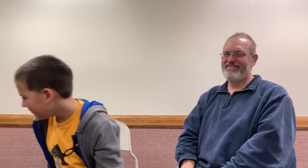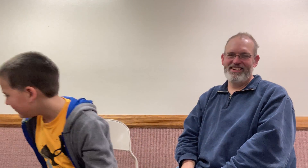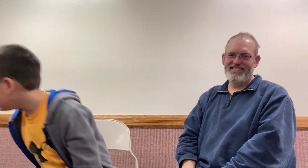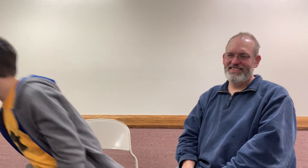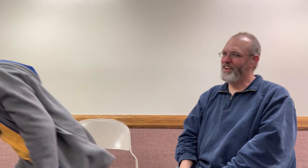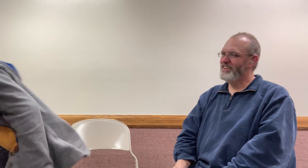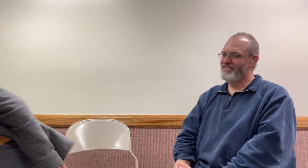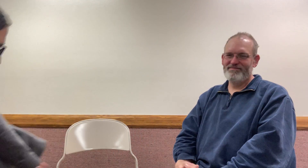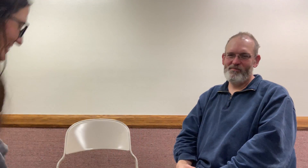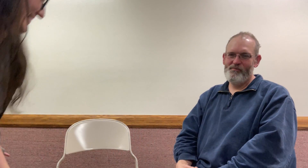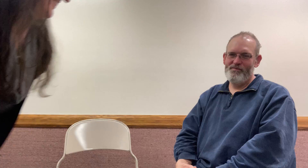me.